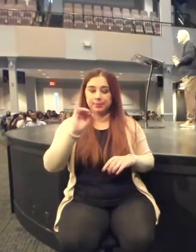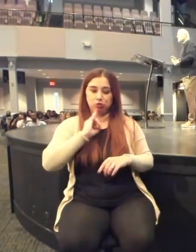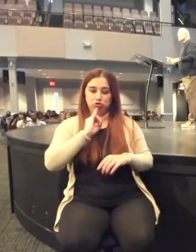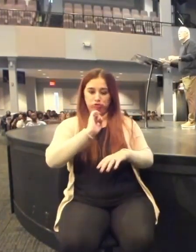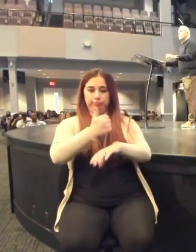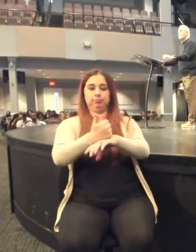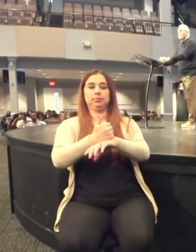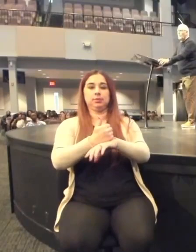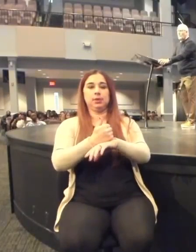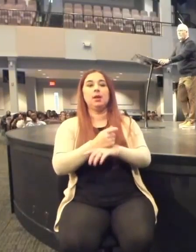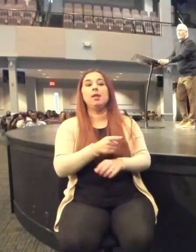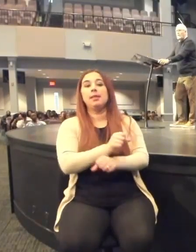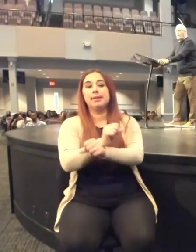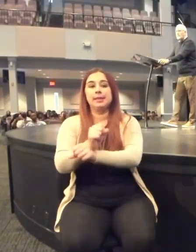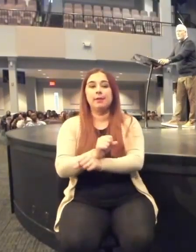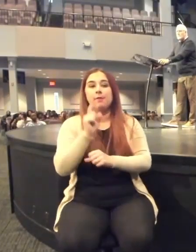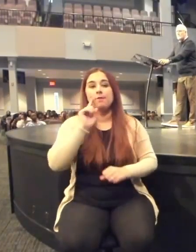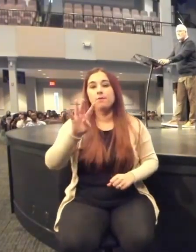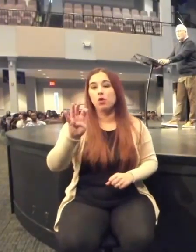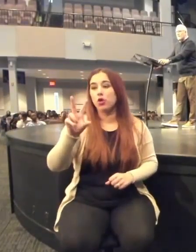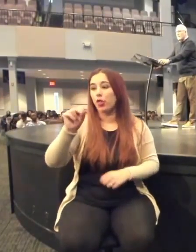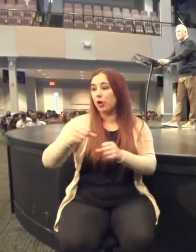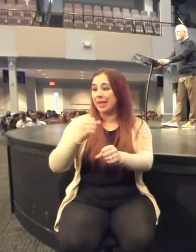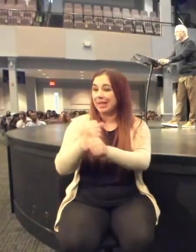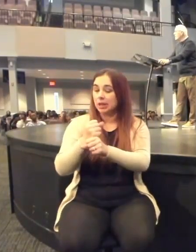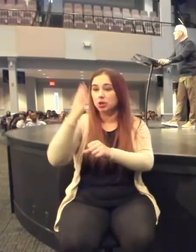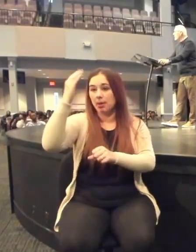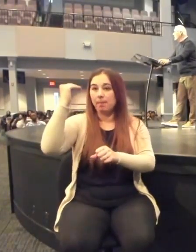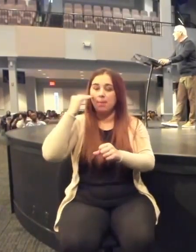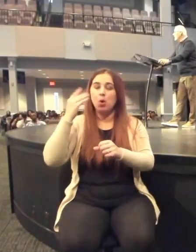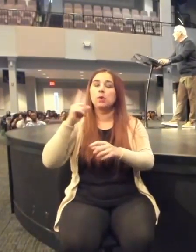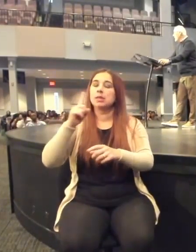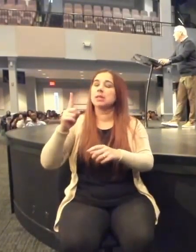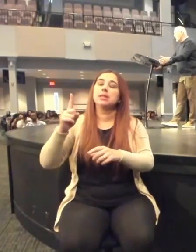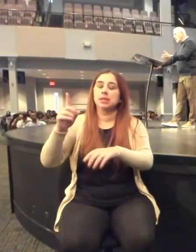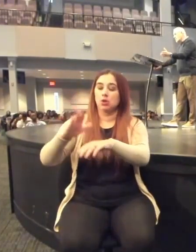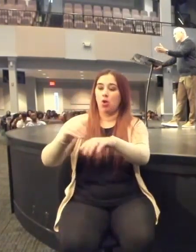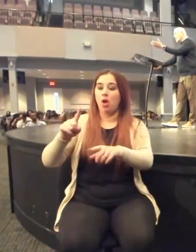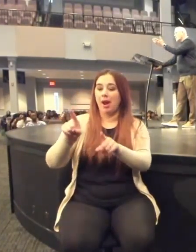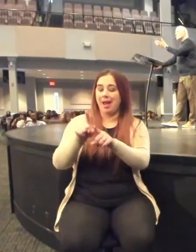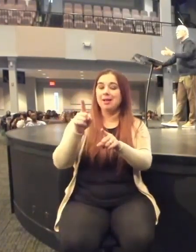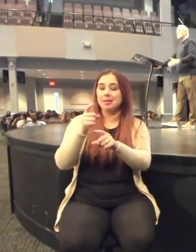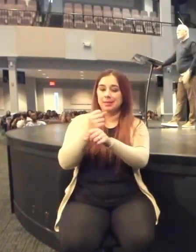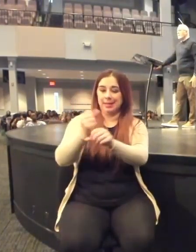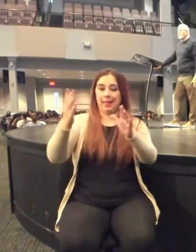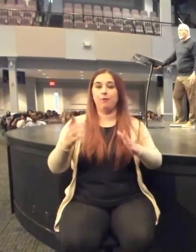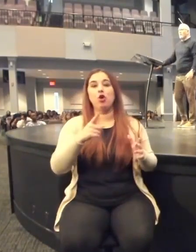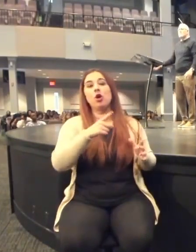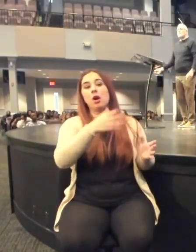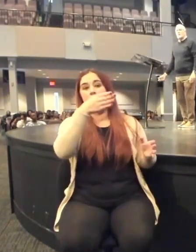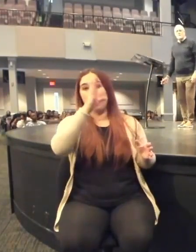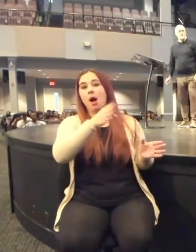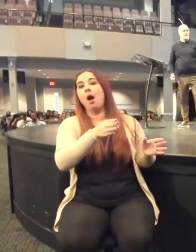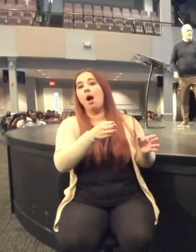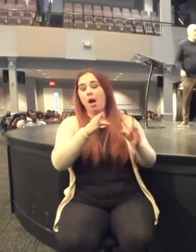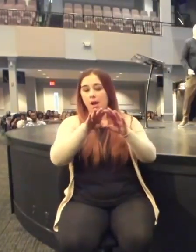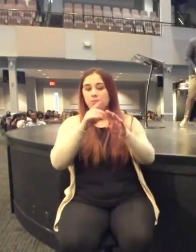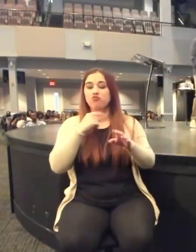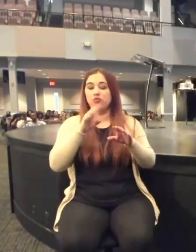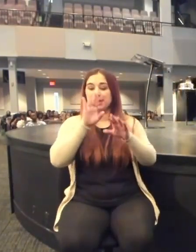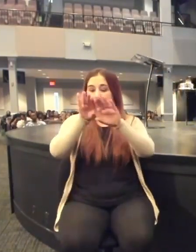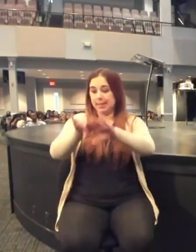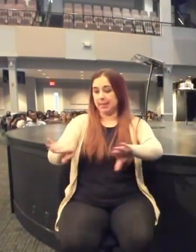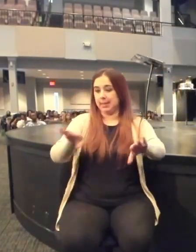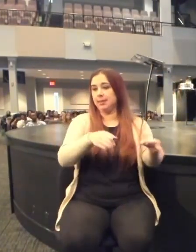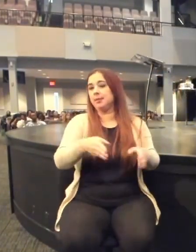They end up in slavery for 430 years. Moses is raised up as a deliverer, and God brings them out of slavery across the Red Sea, and then